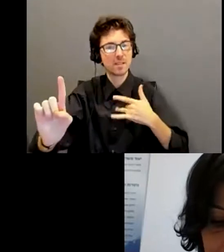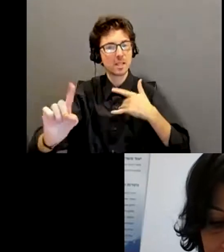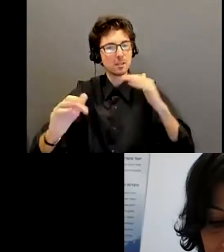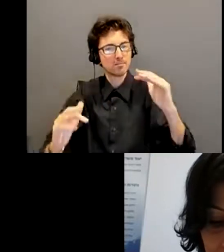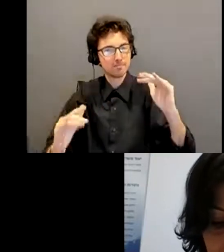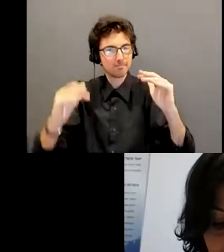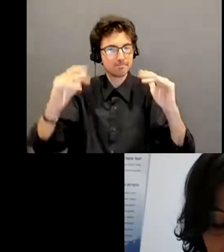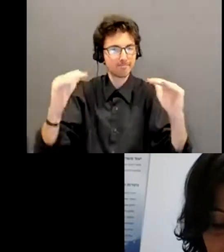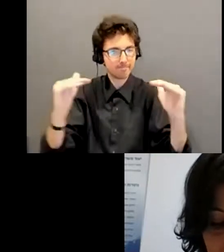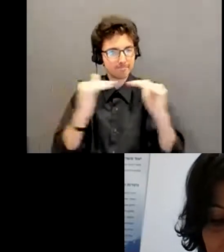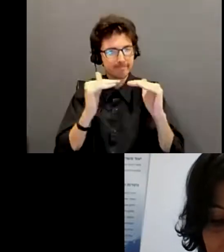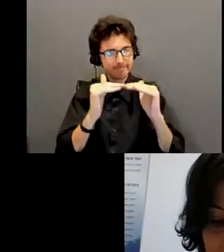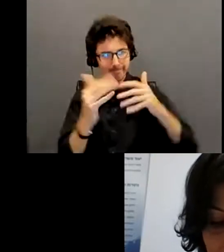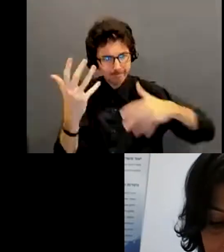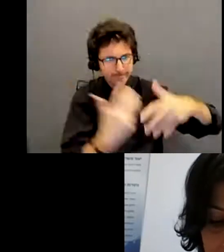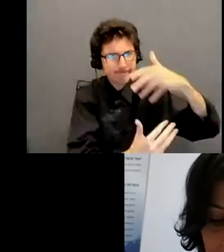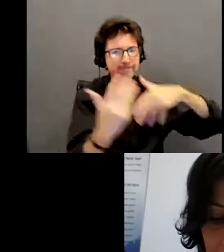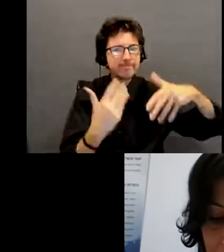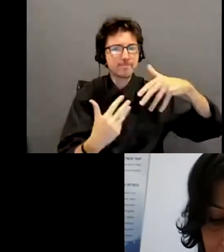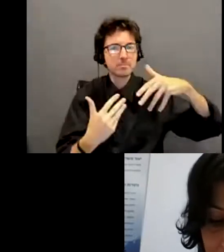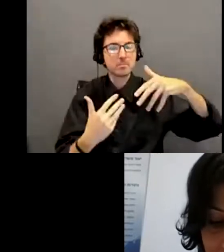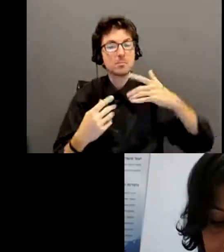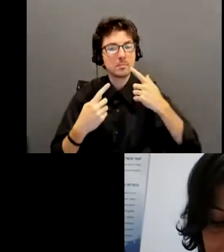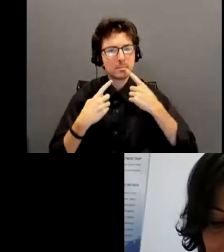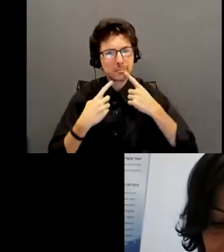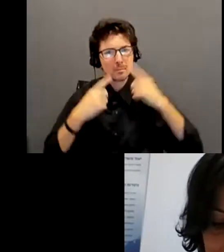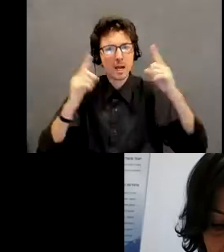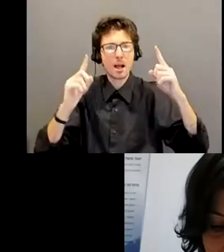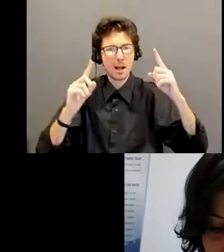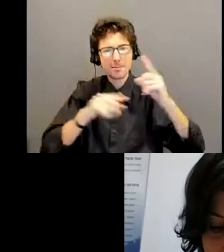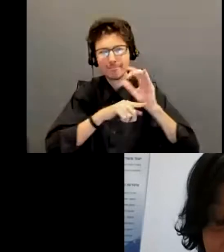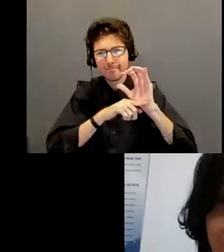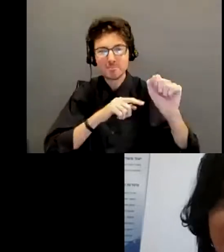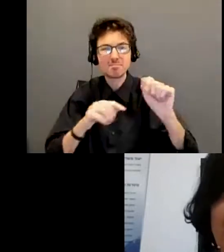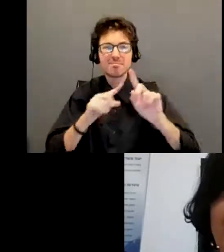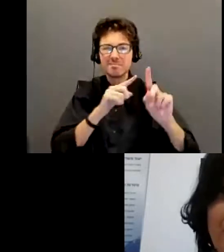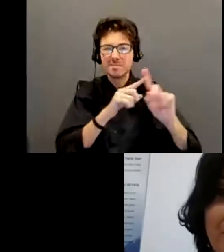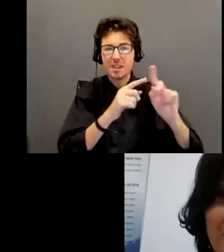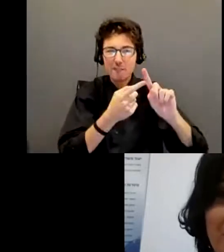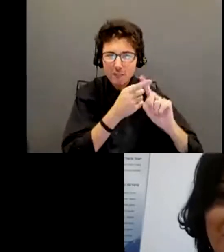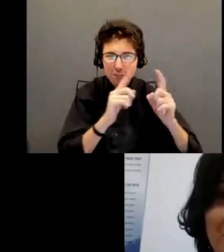well as enriching their information on various topics through the various activities that we do.